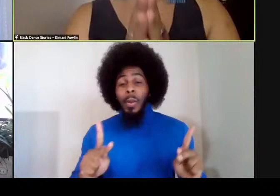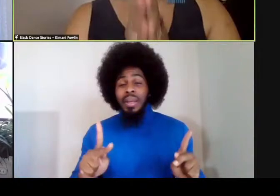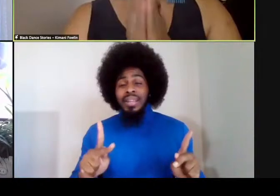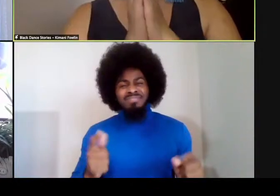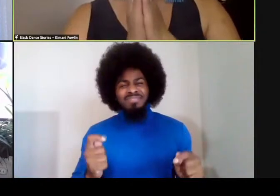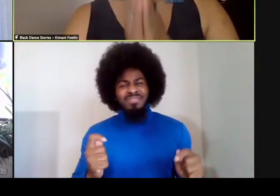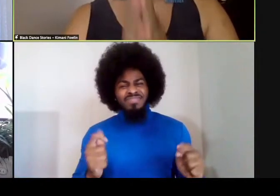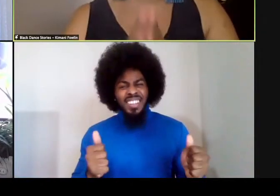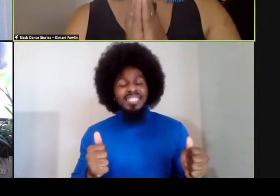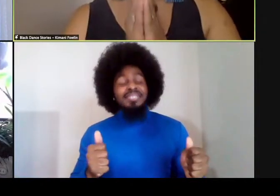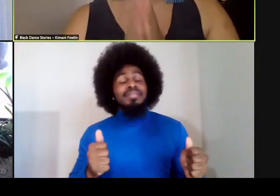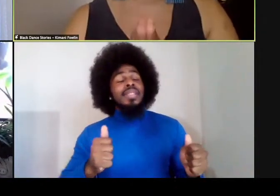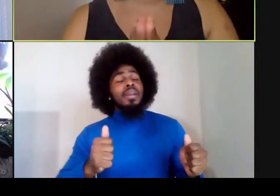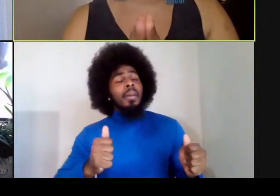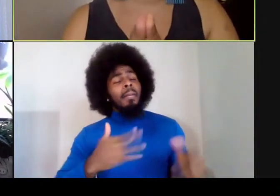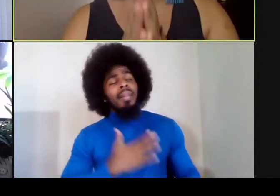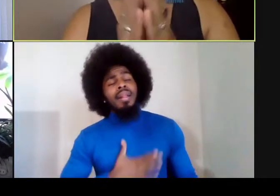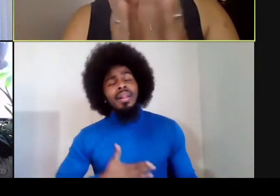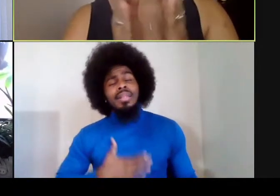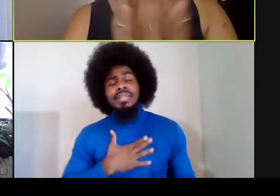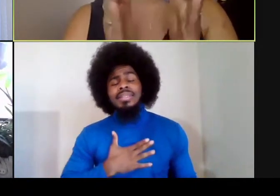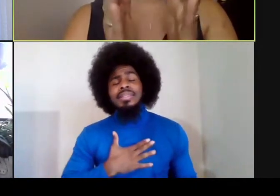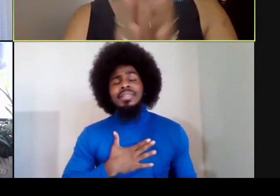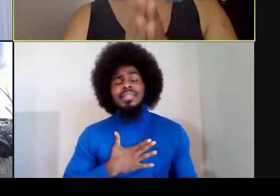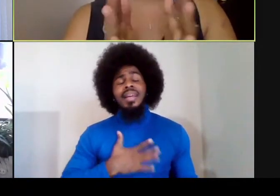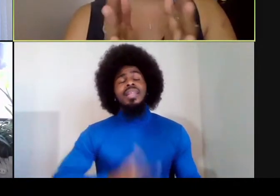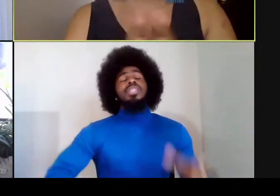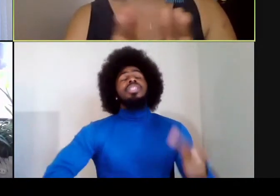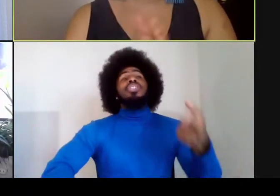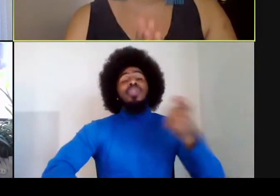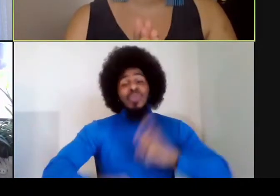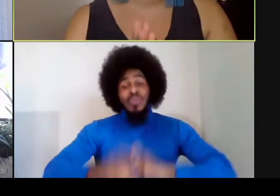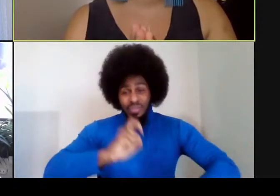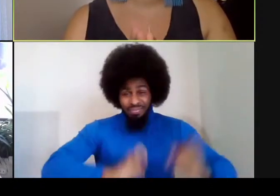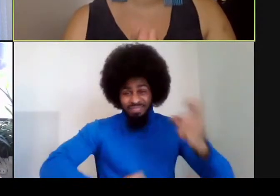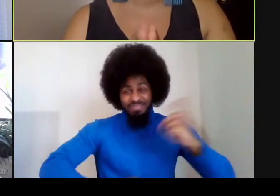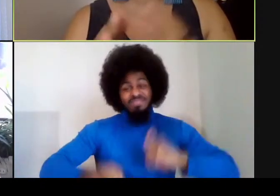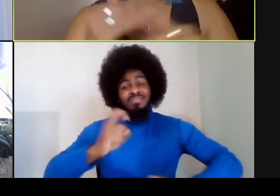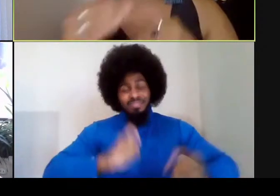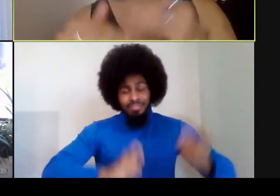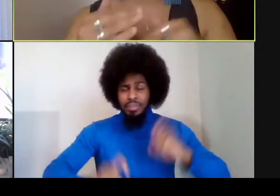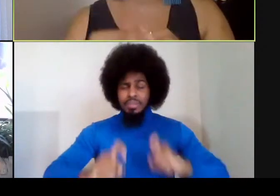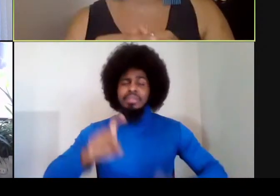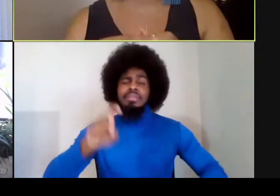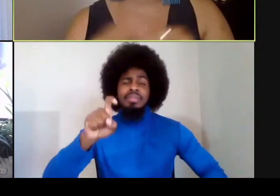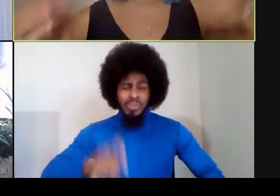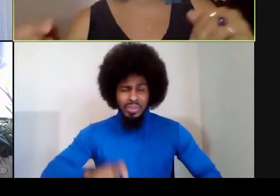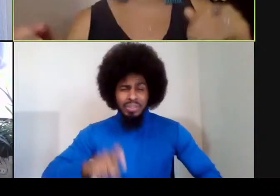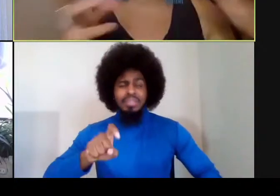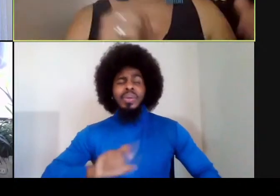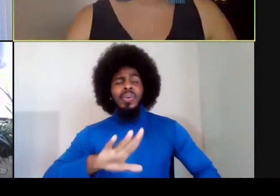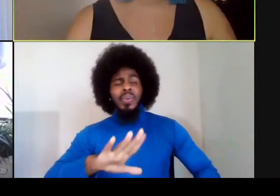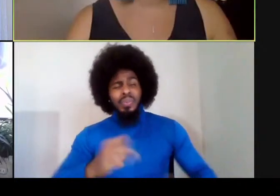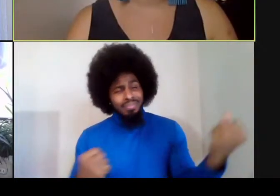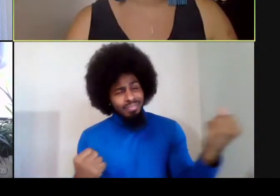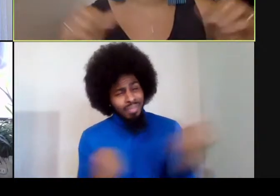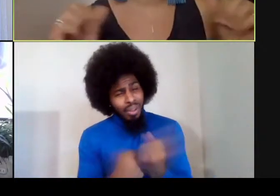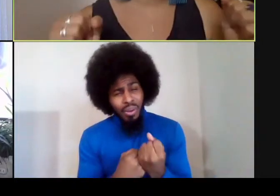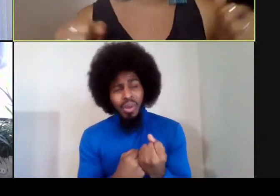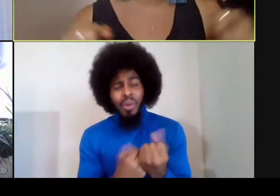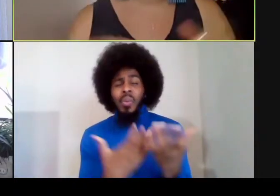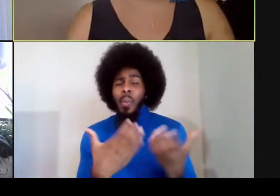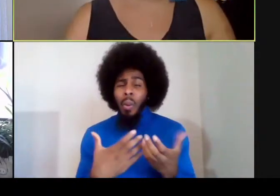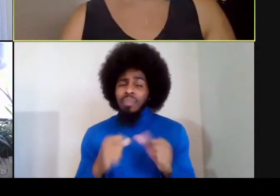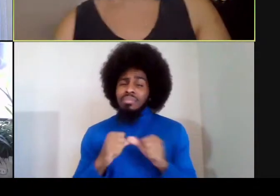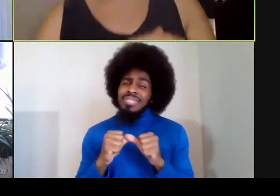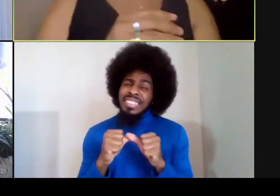everyone, consider donating. We need your support. We want to keep it going until we're back in the theaters